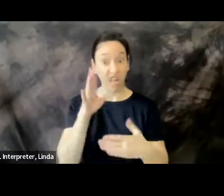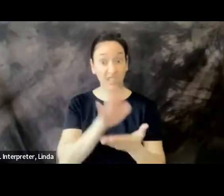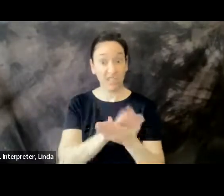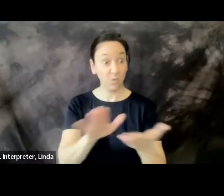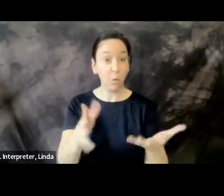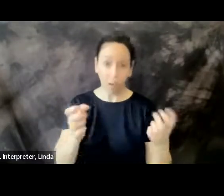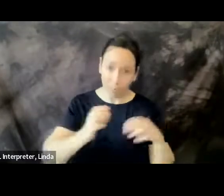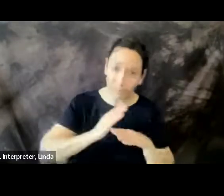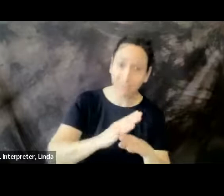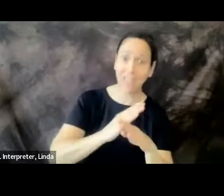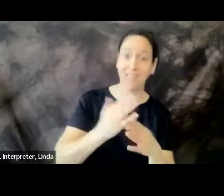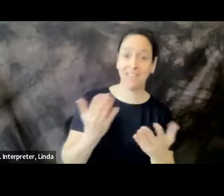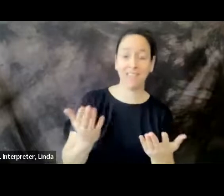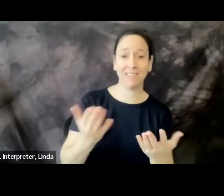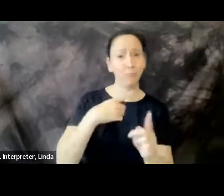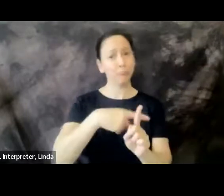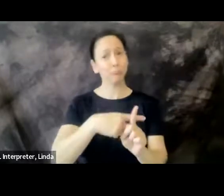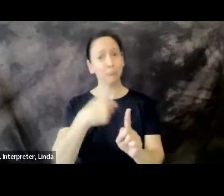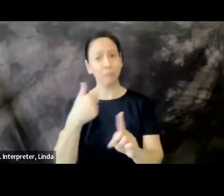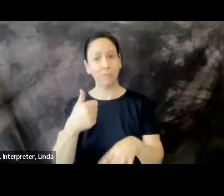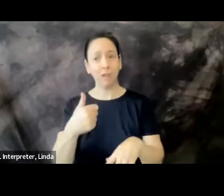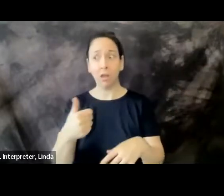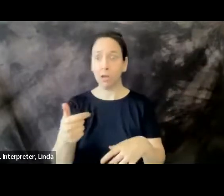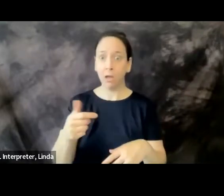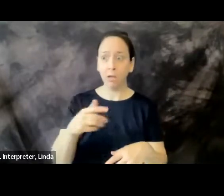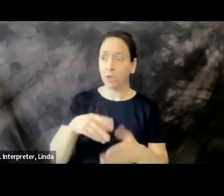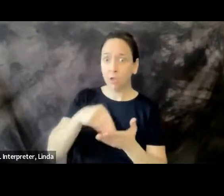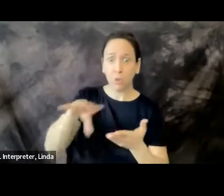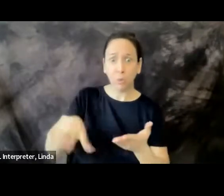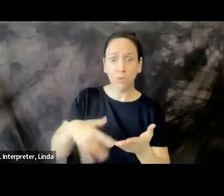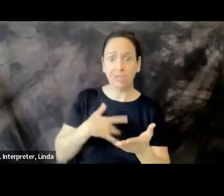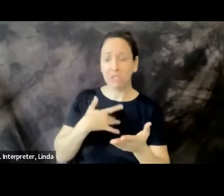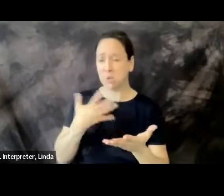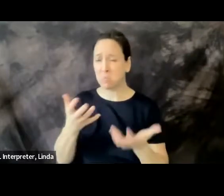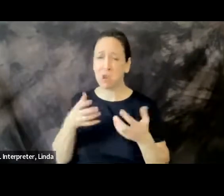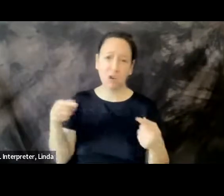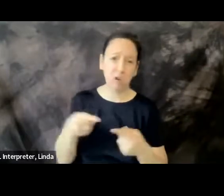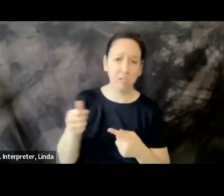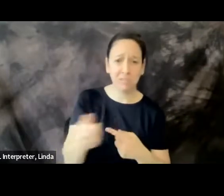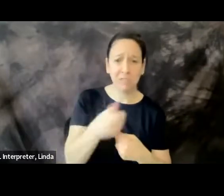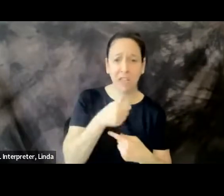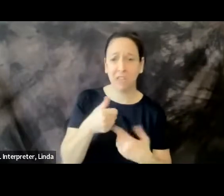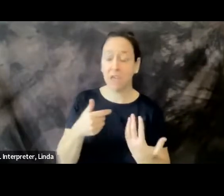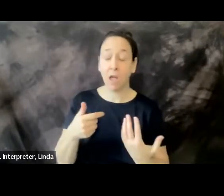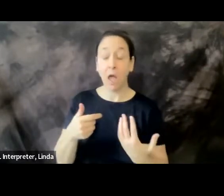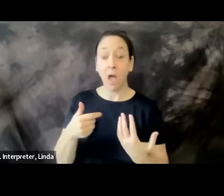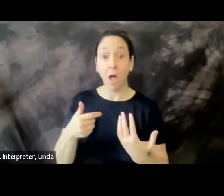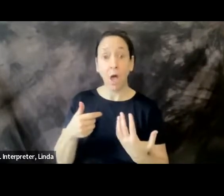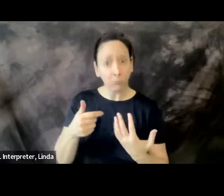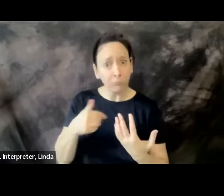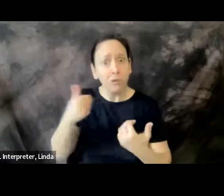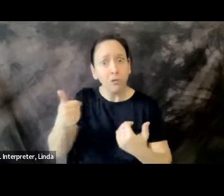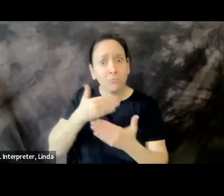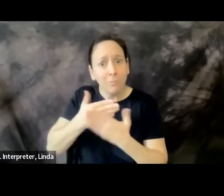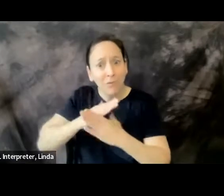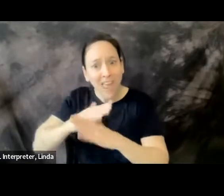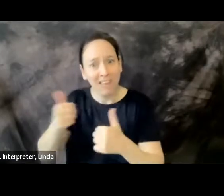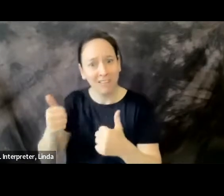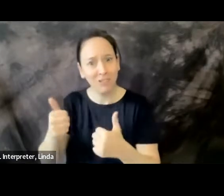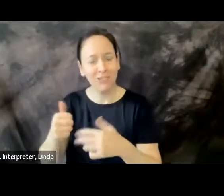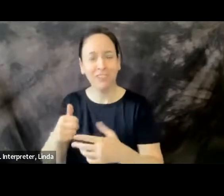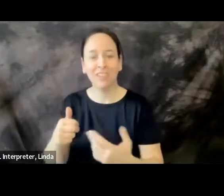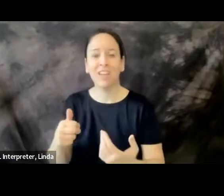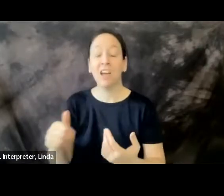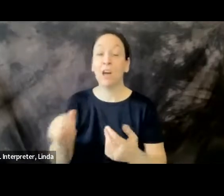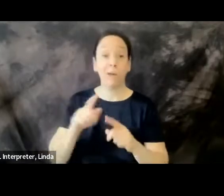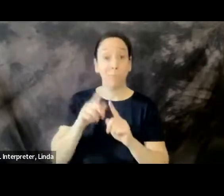prevent students from acting on suicidal ideation. But unfortunately, technologies that automatically analyze